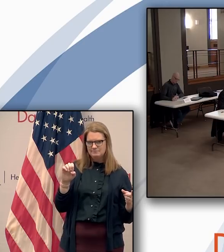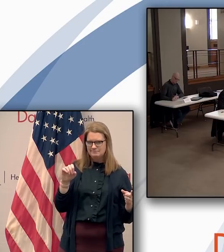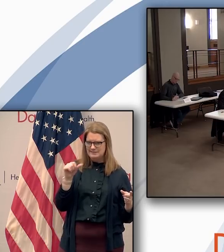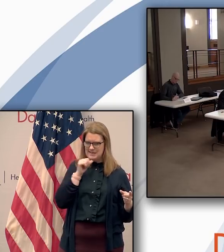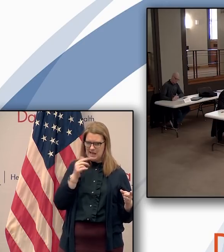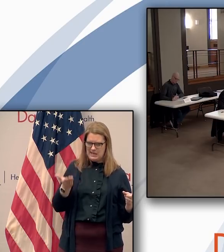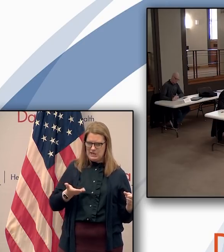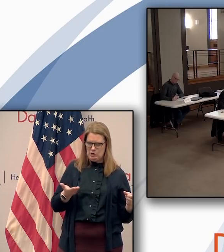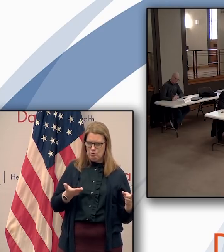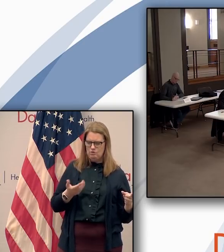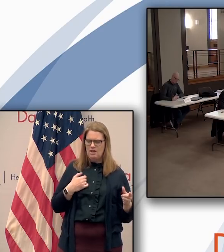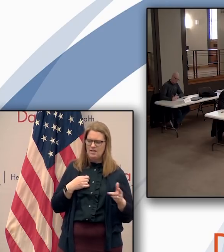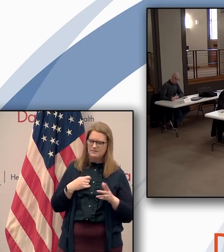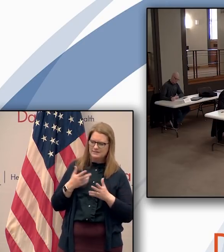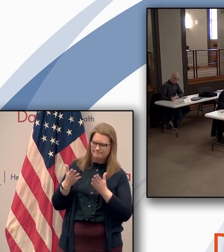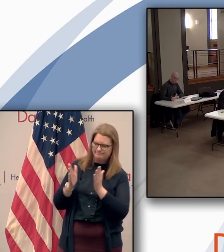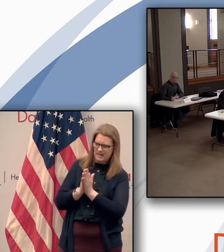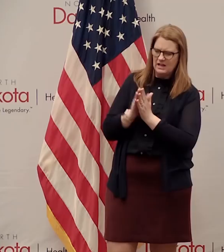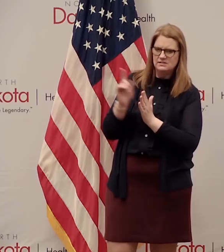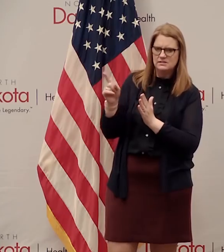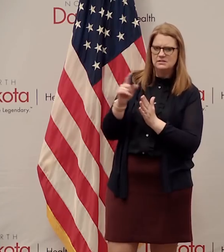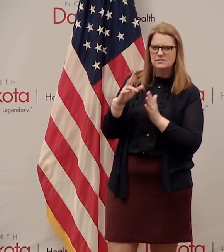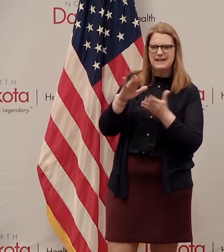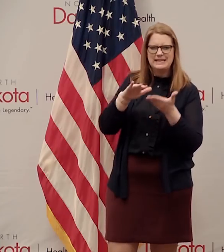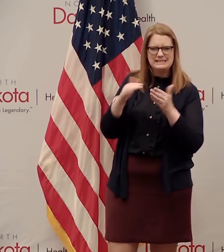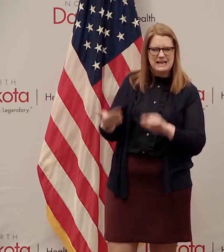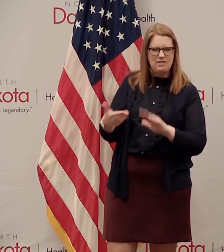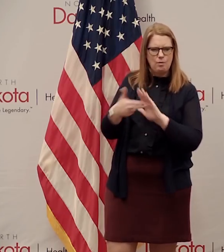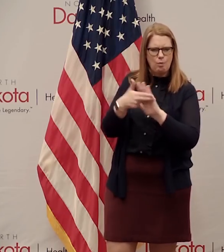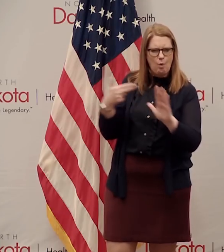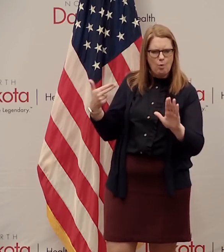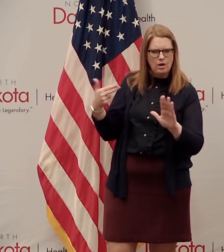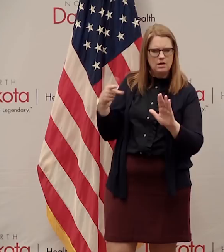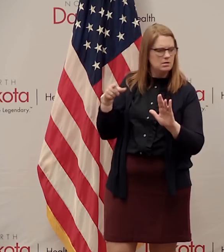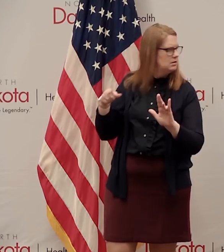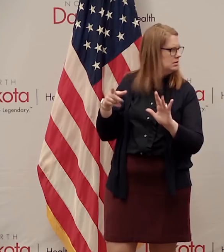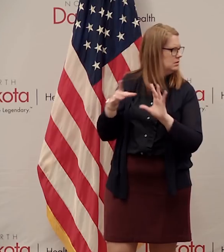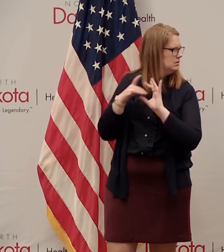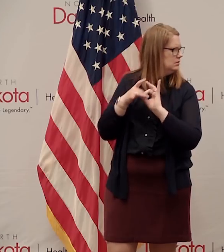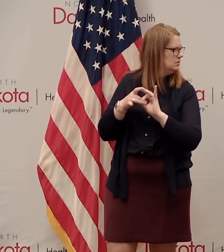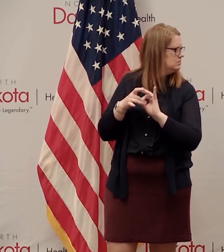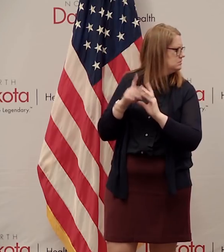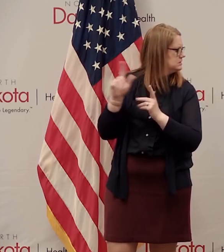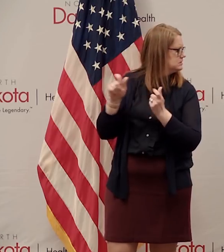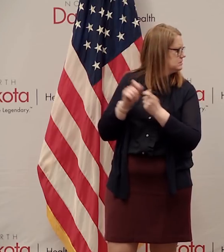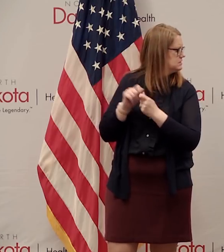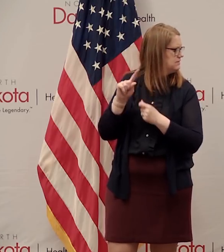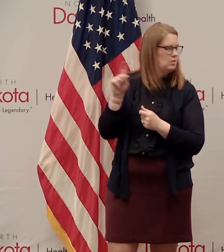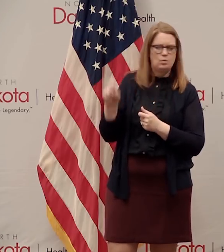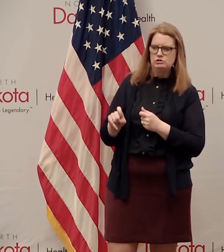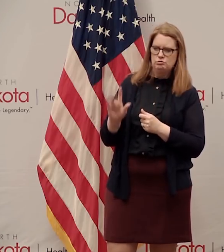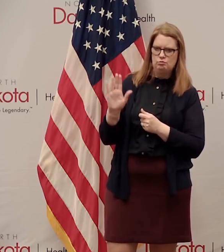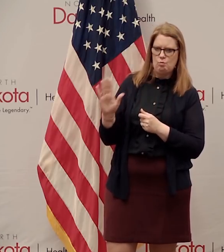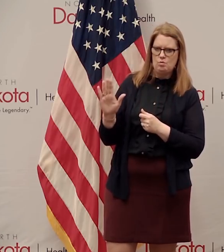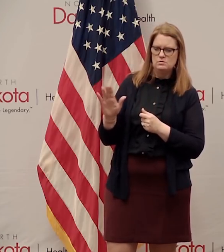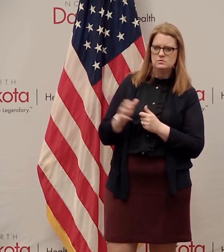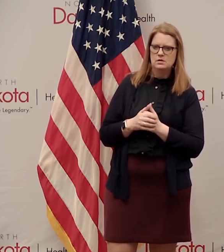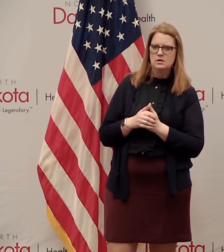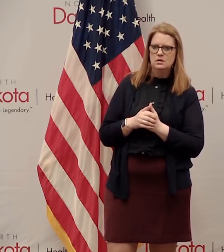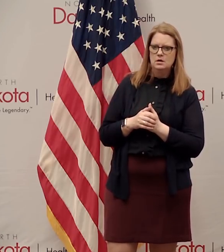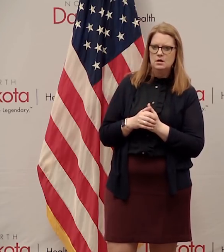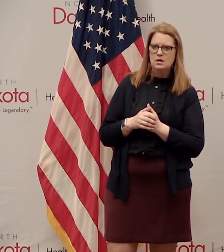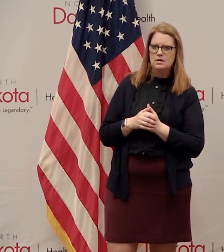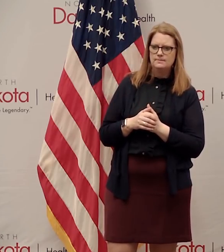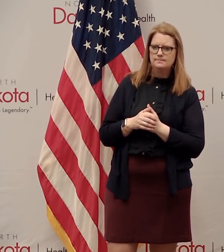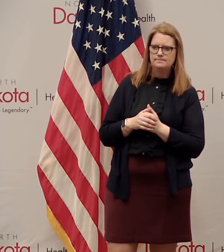more information on the death coding as that relates to your specific question. I think